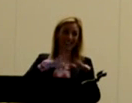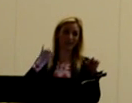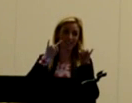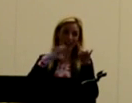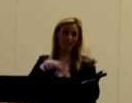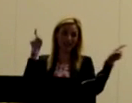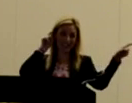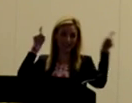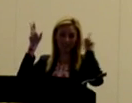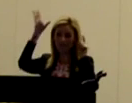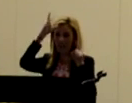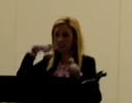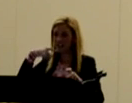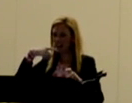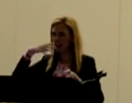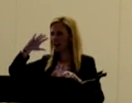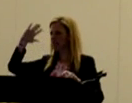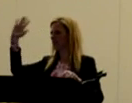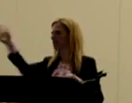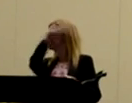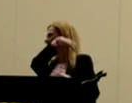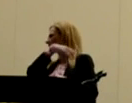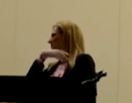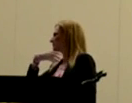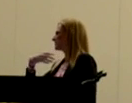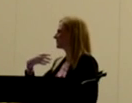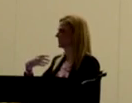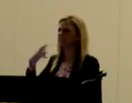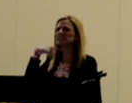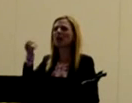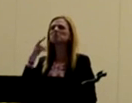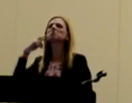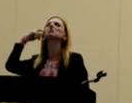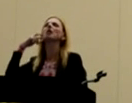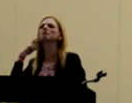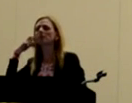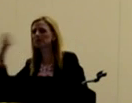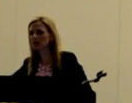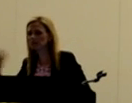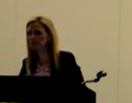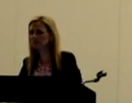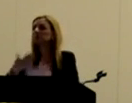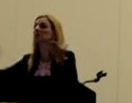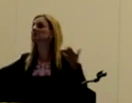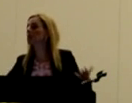When kids made fun of my hearing aids, my dad told me to tell them, no, they're not hearing aids. Tell them they're big globs of bubble gum. You want